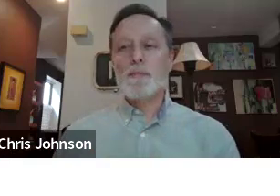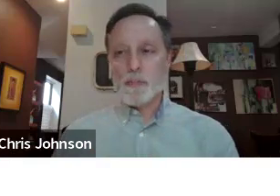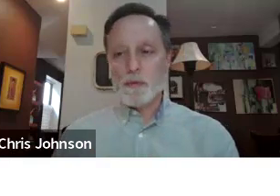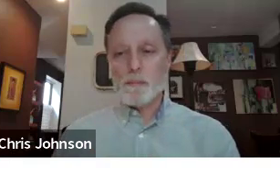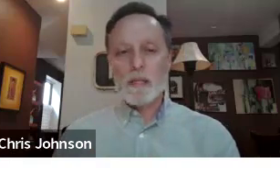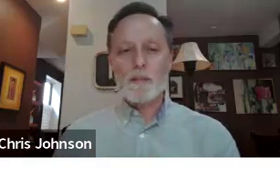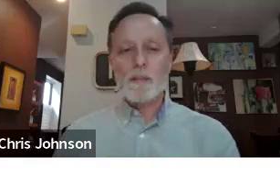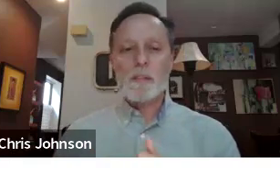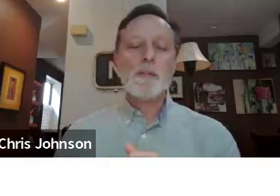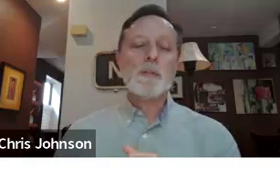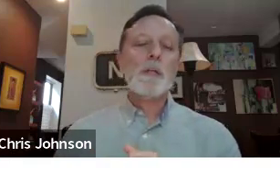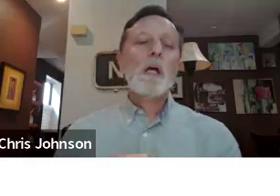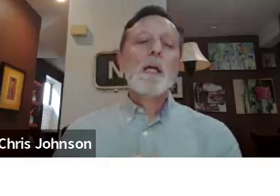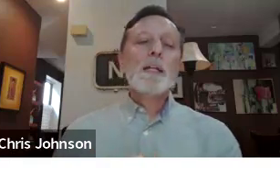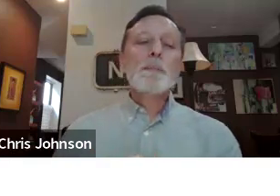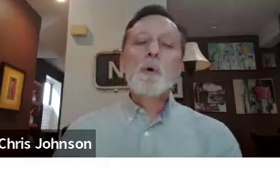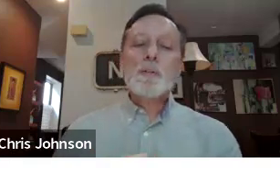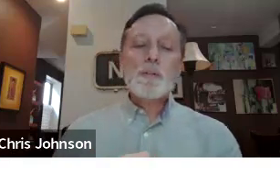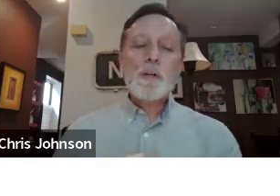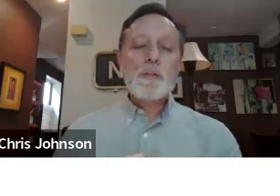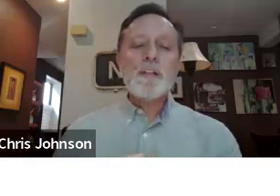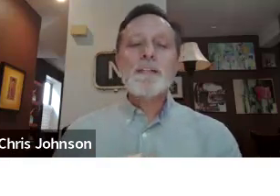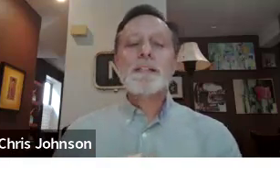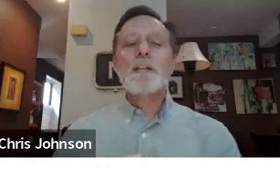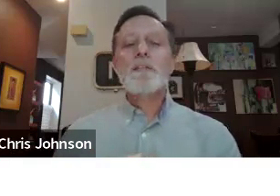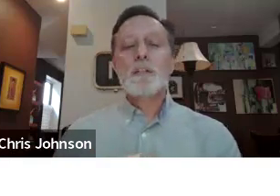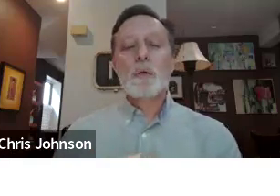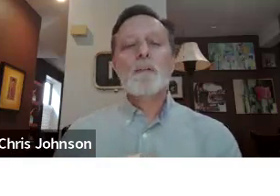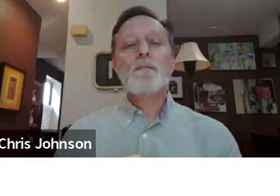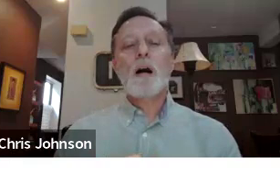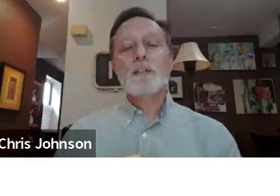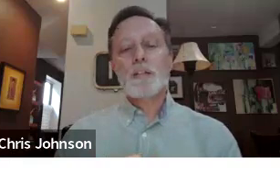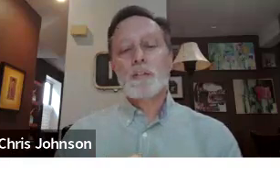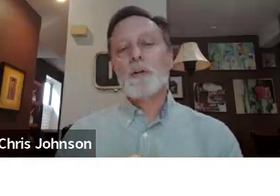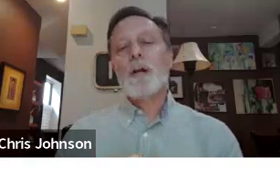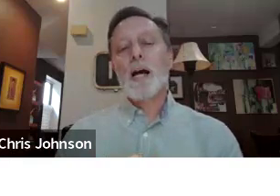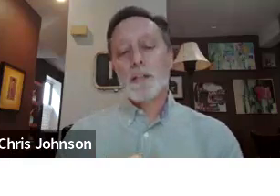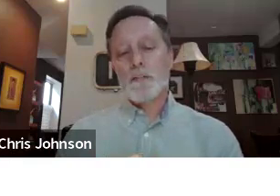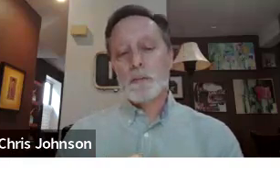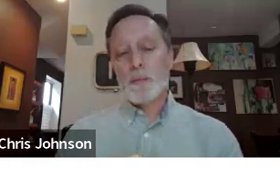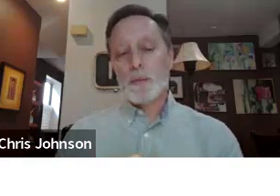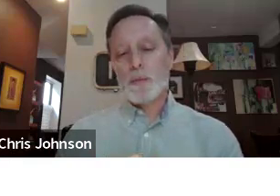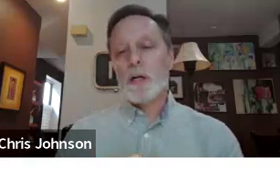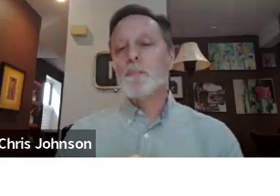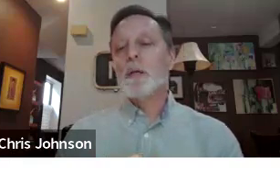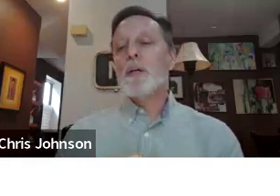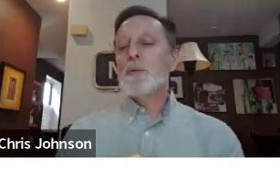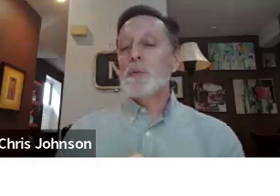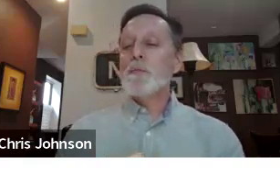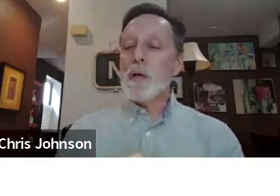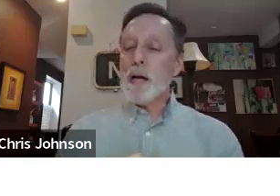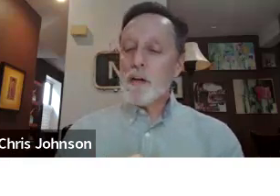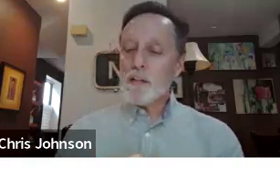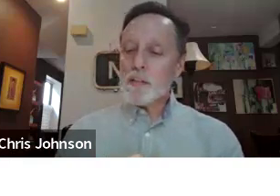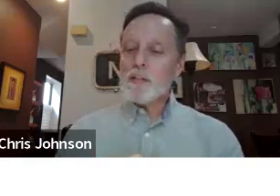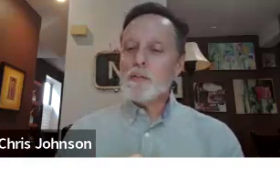it helps pay for some of their medical expenses. It's important to note that in the state of Illinois, volunteers are not covered by workers' comp.